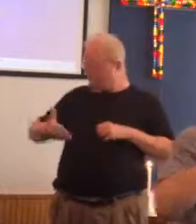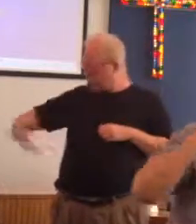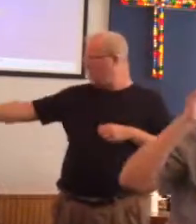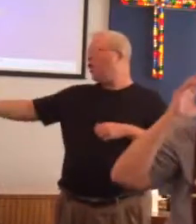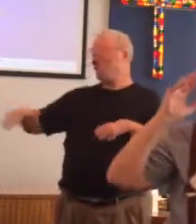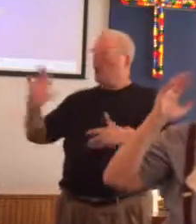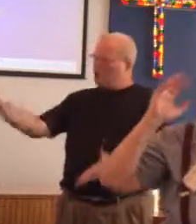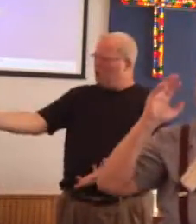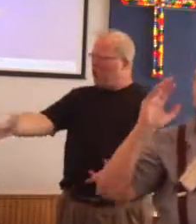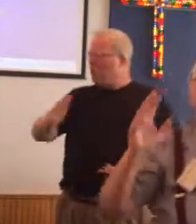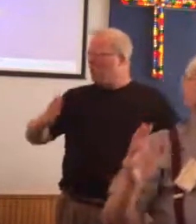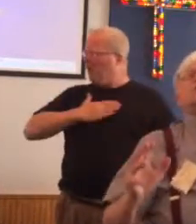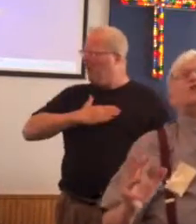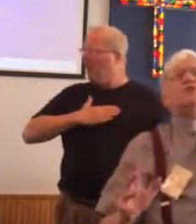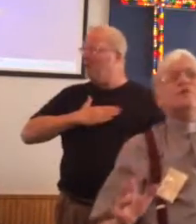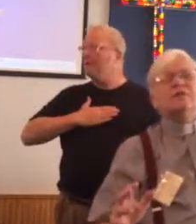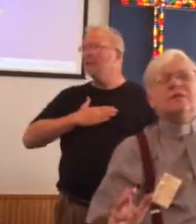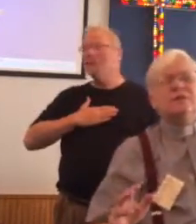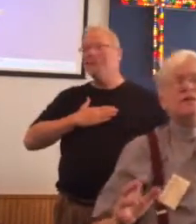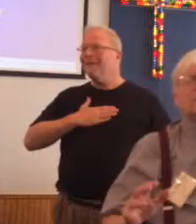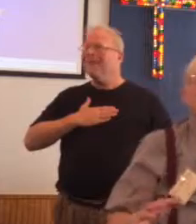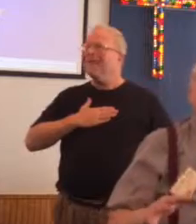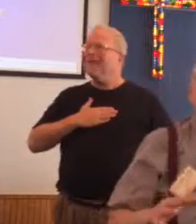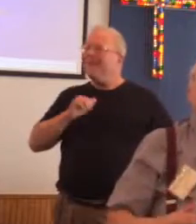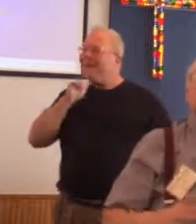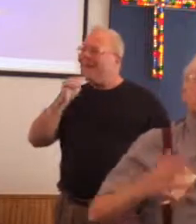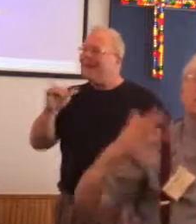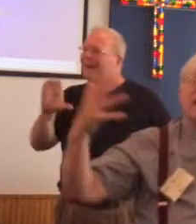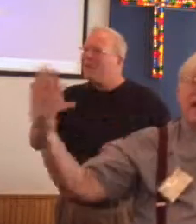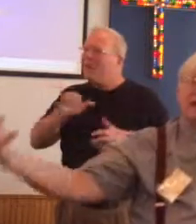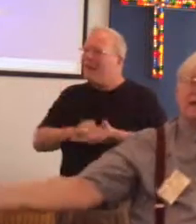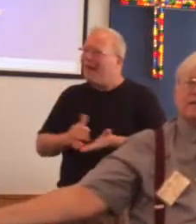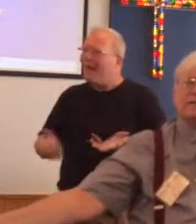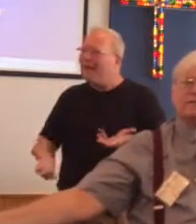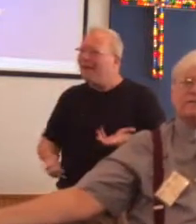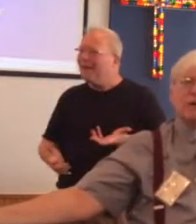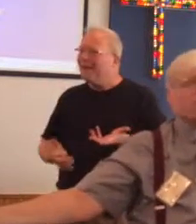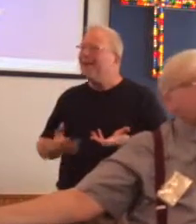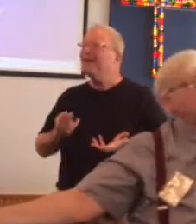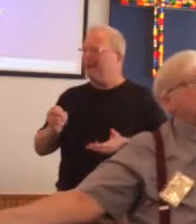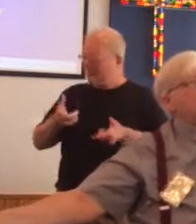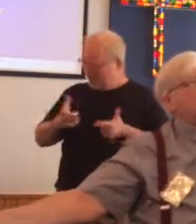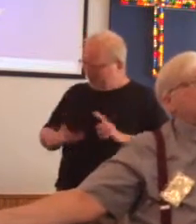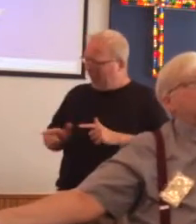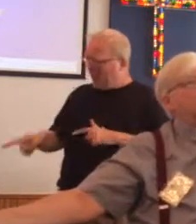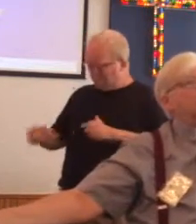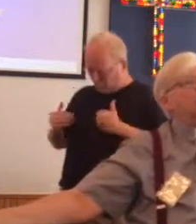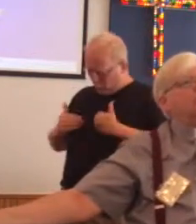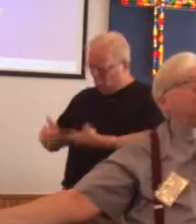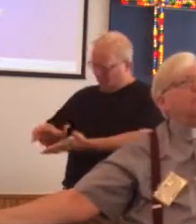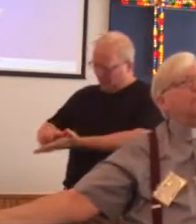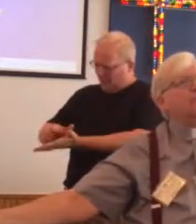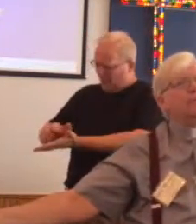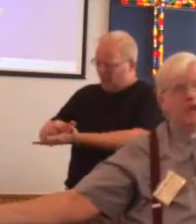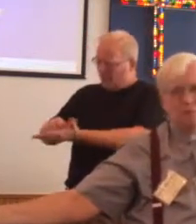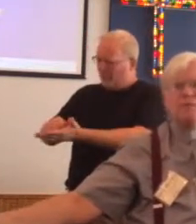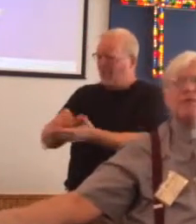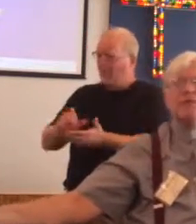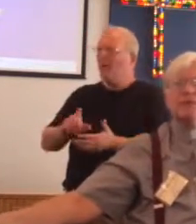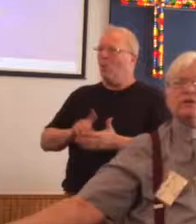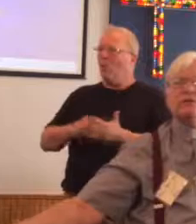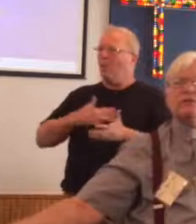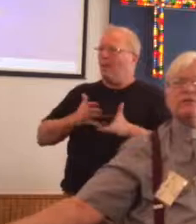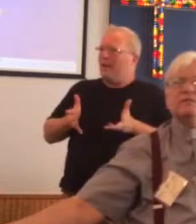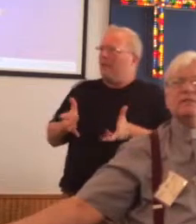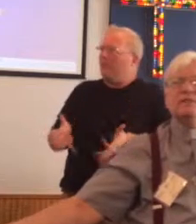Do you look back at where you came from and